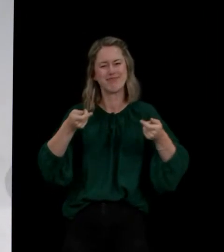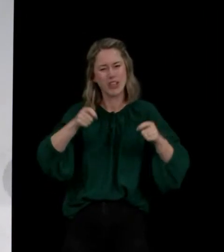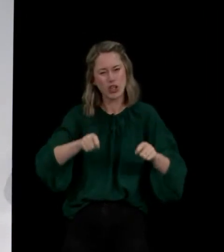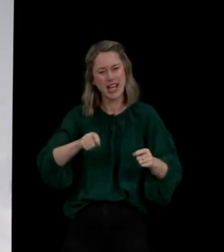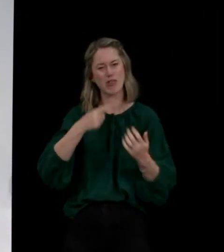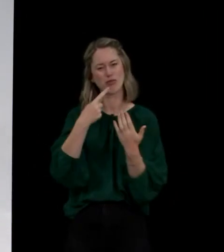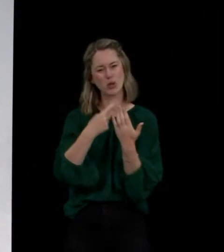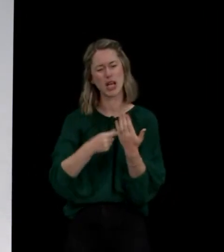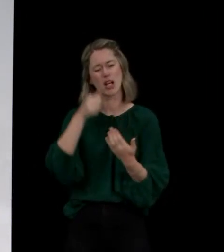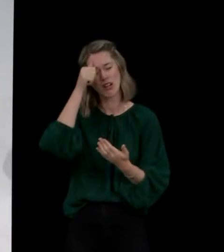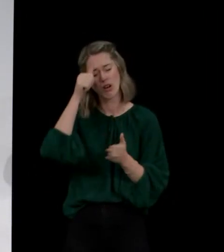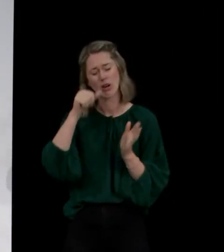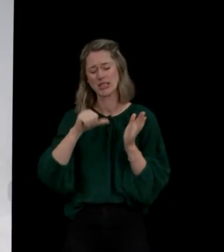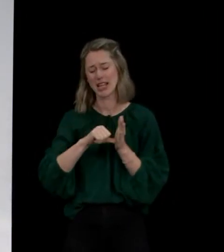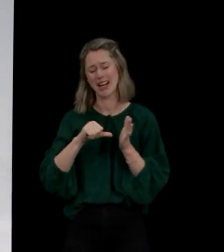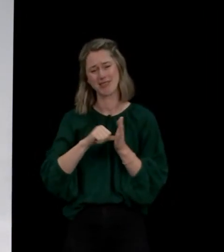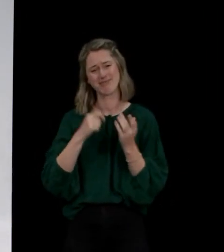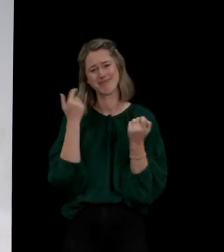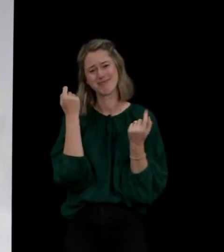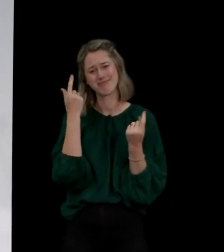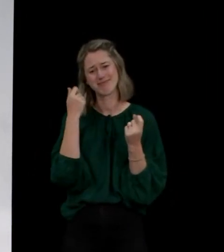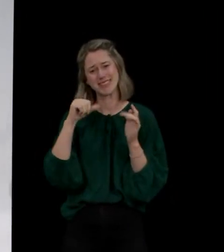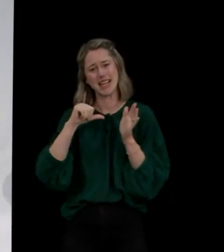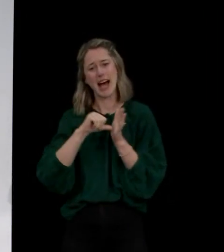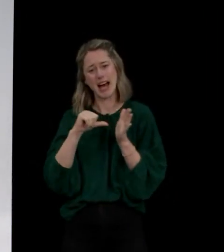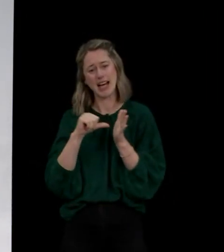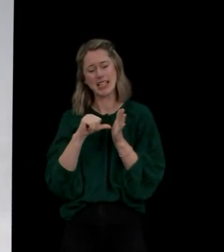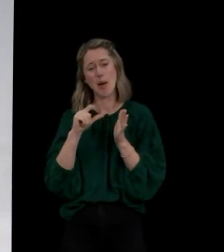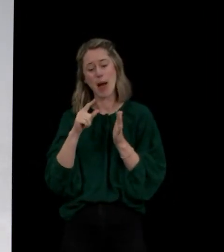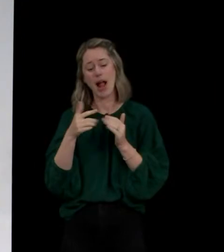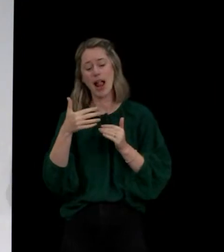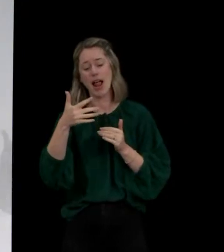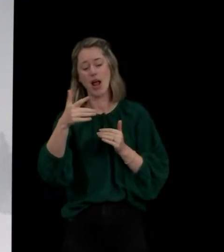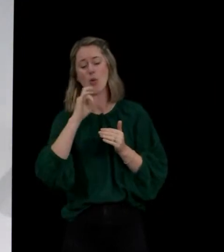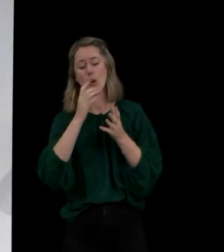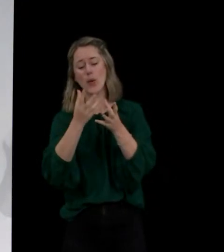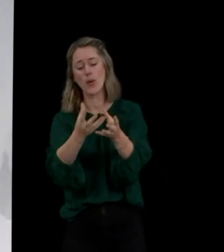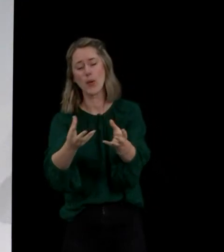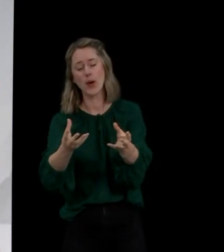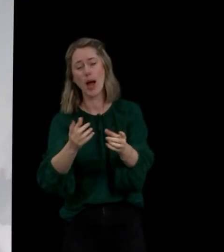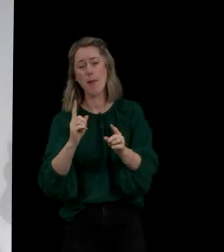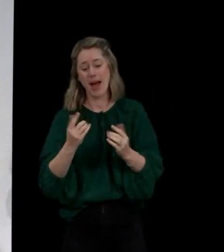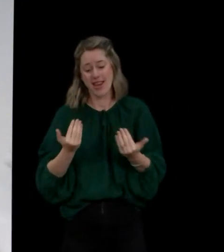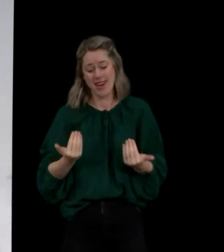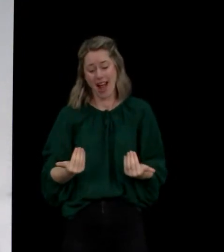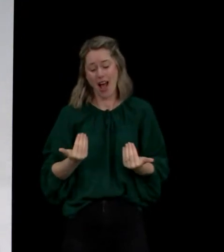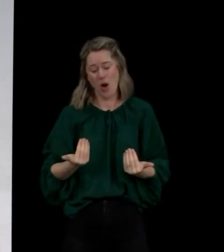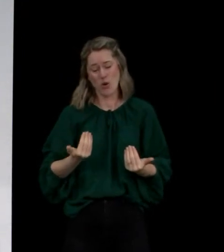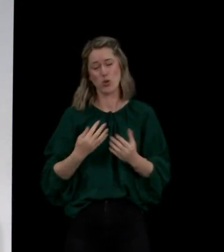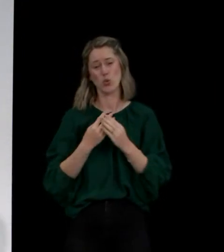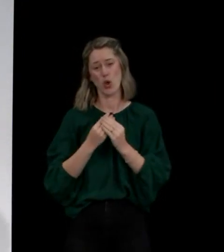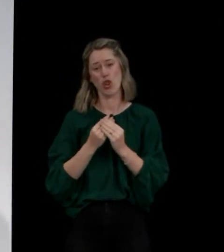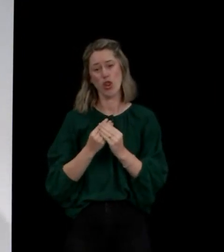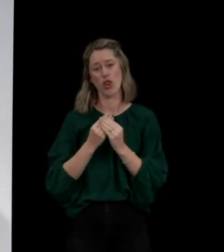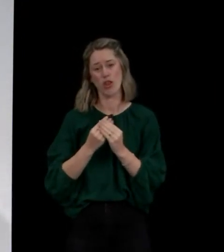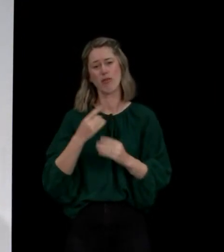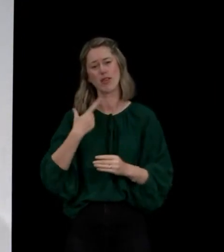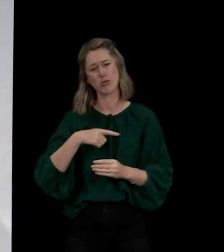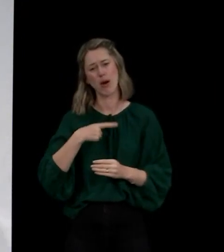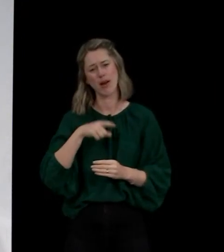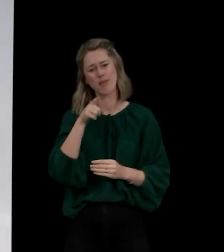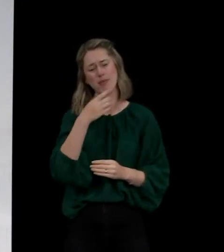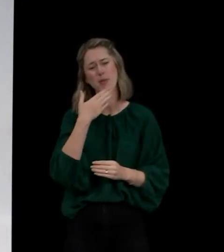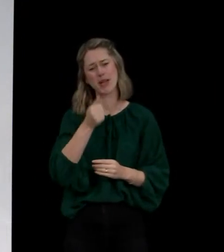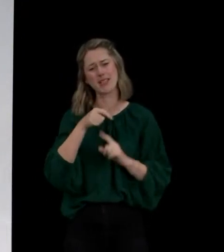they're hard. I know they're incredibly hard, and they will ease. But for now, they're doing a job for us. That's why we need people